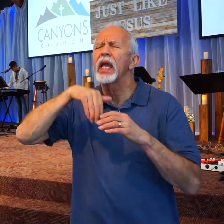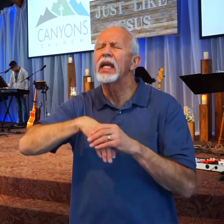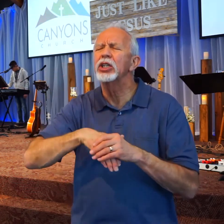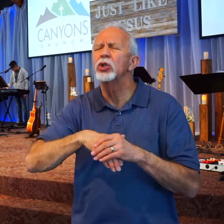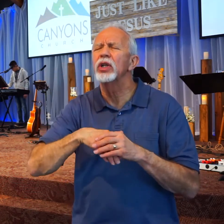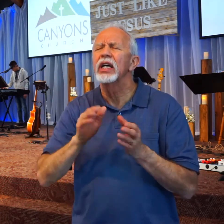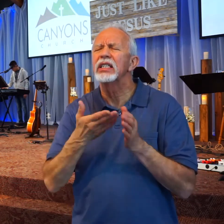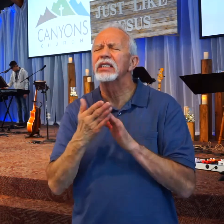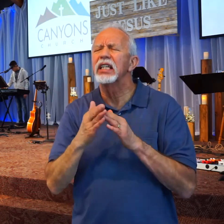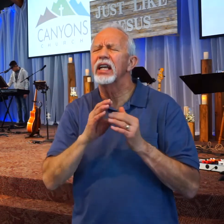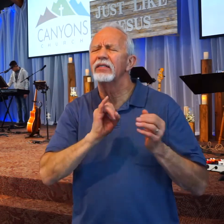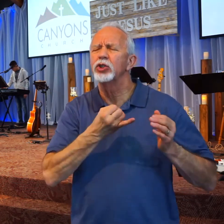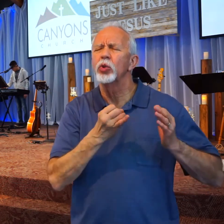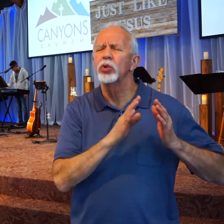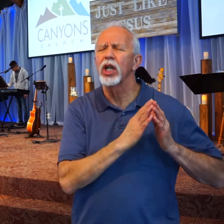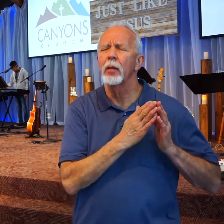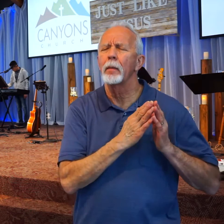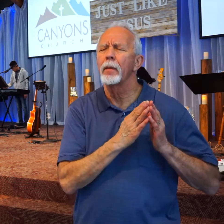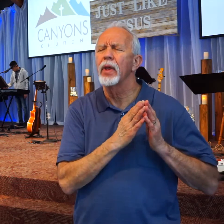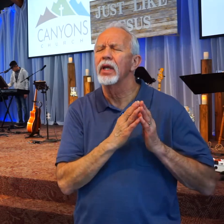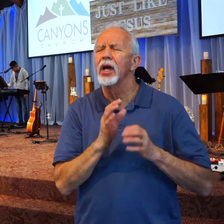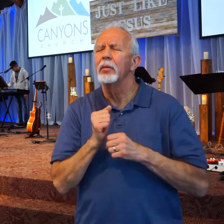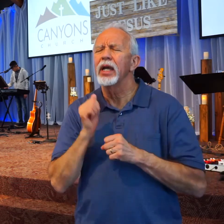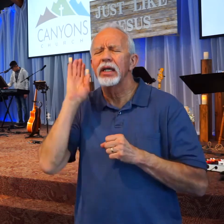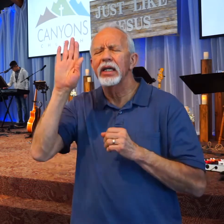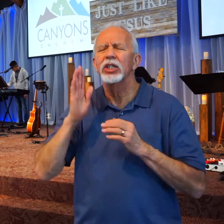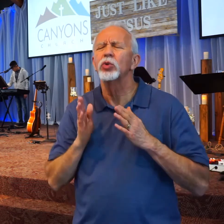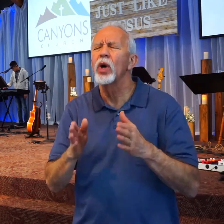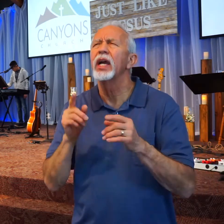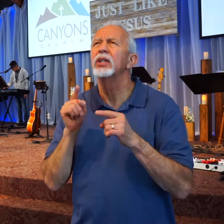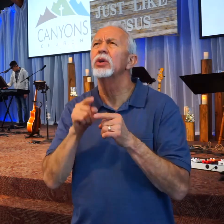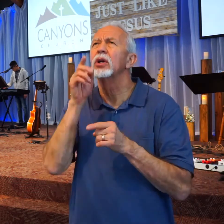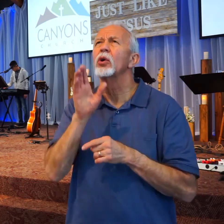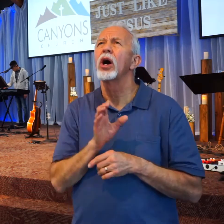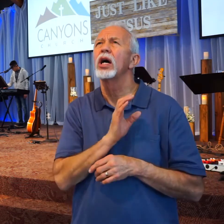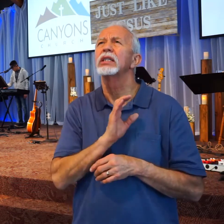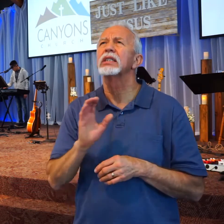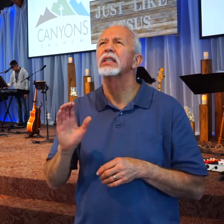the city of Jerusalem and making his way to the cross,